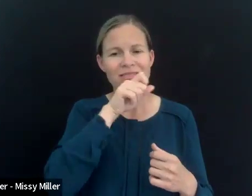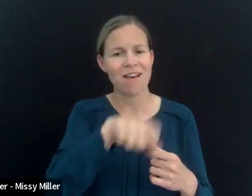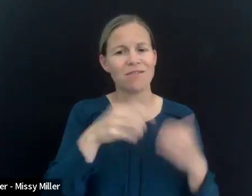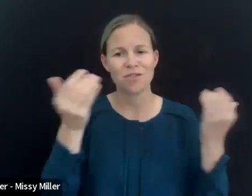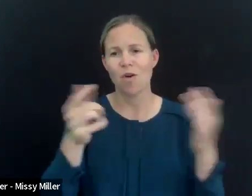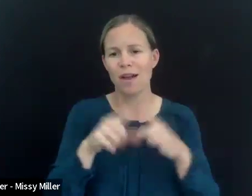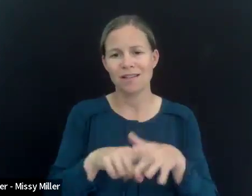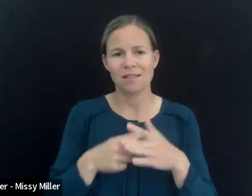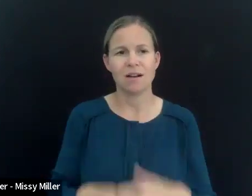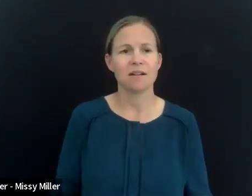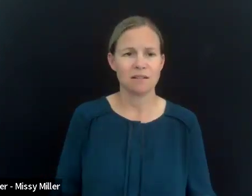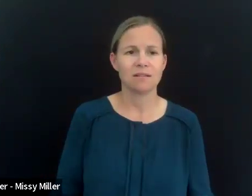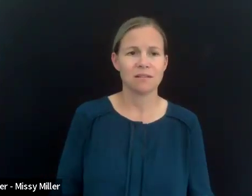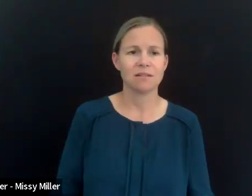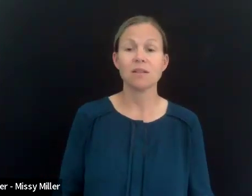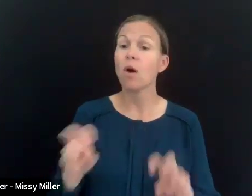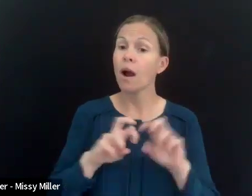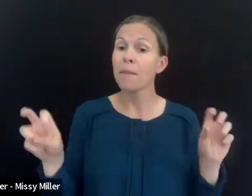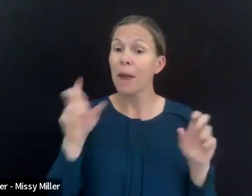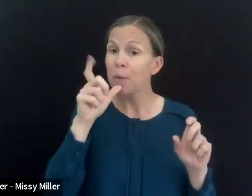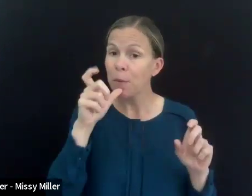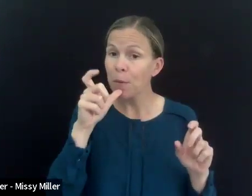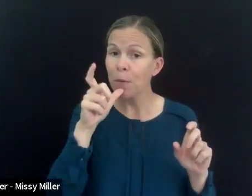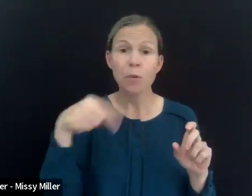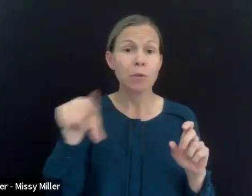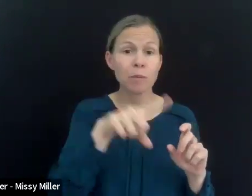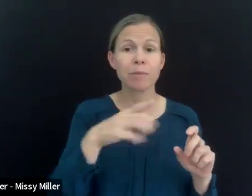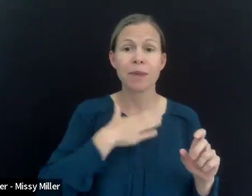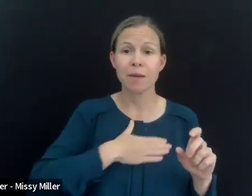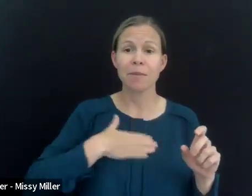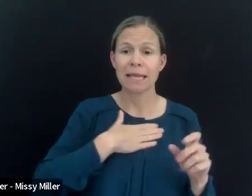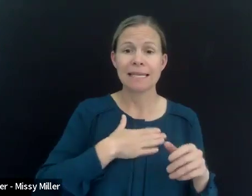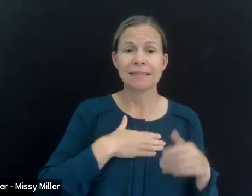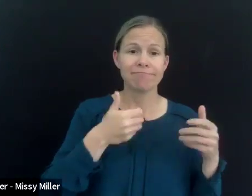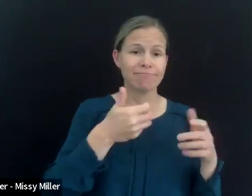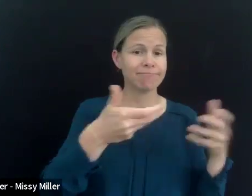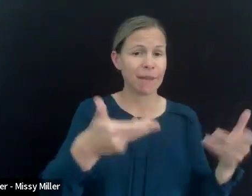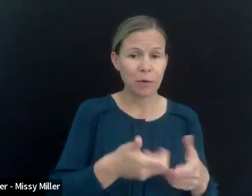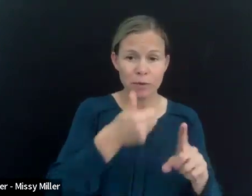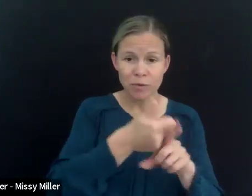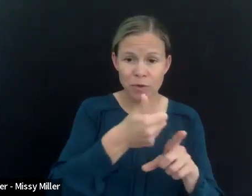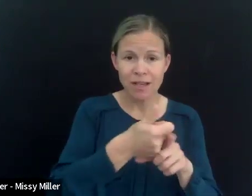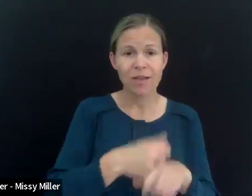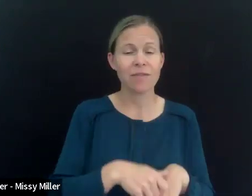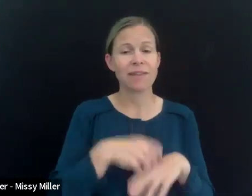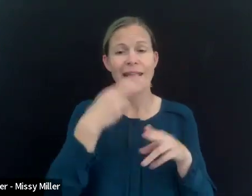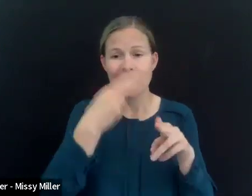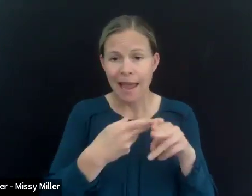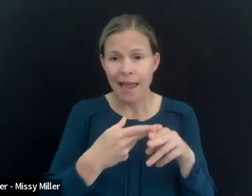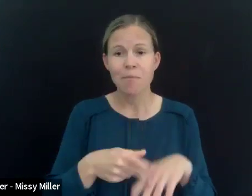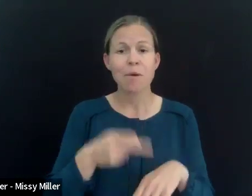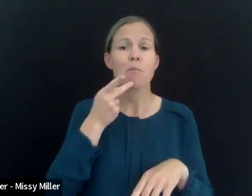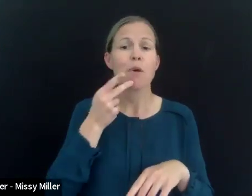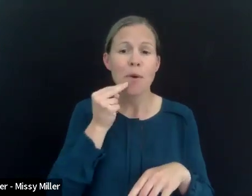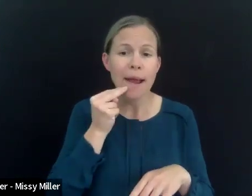our panelists, we would love to hear your name, pronouns, organization, and your role, and just briefly